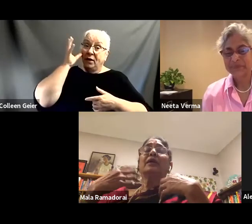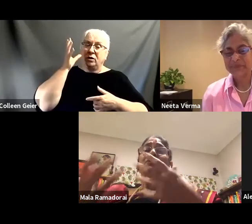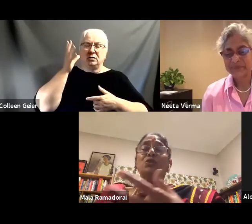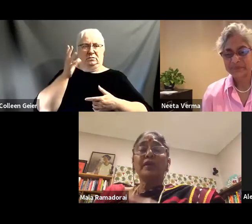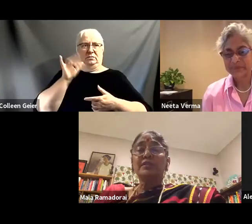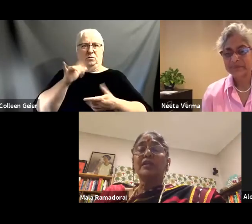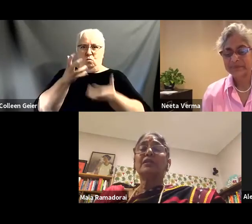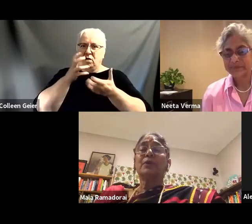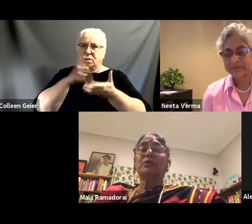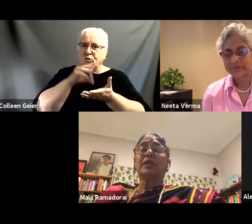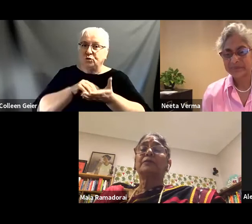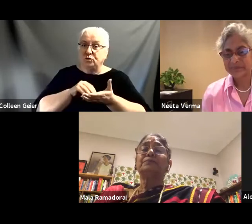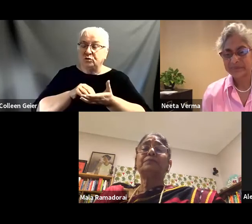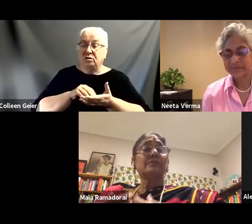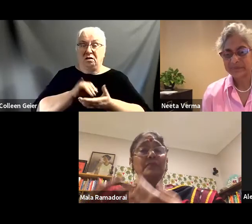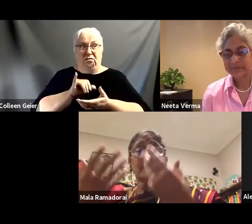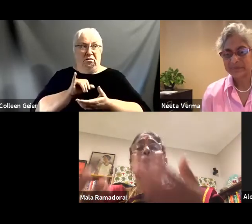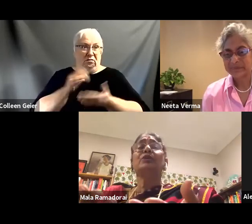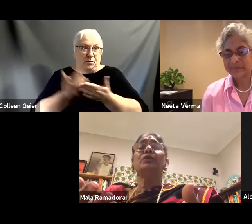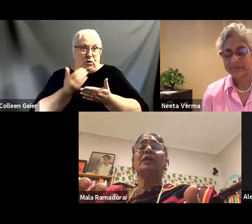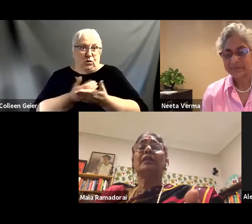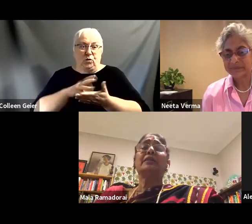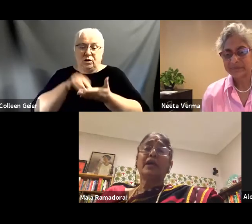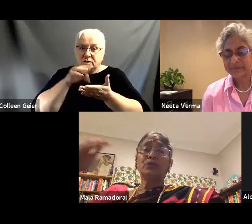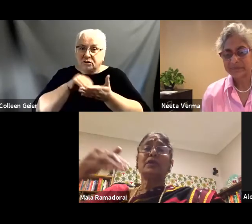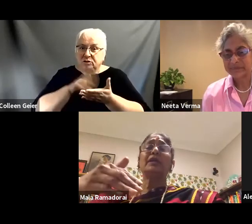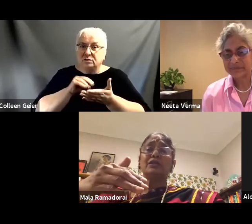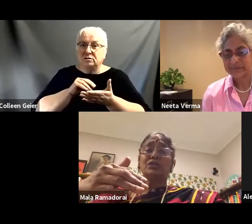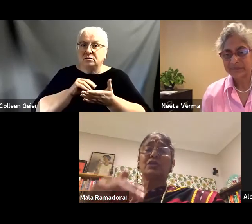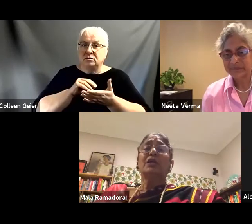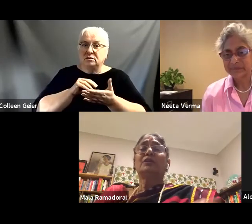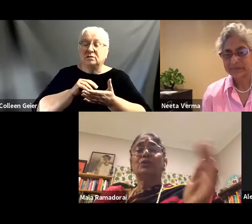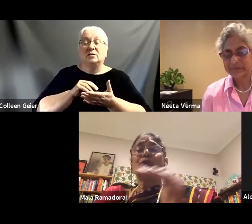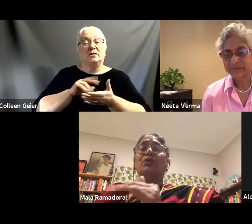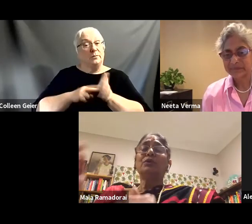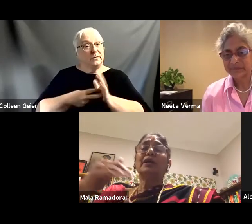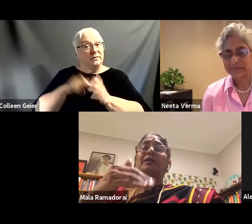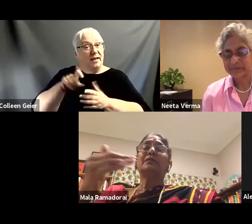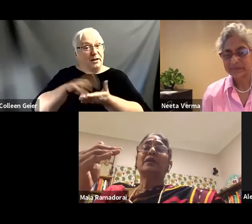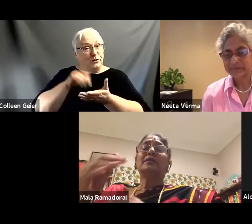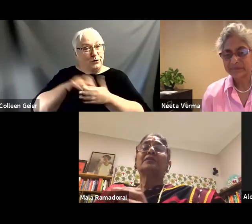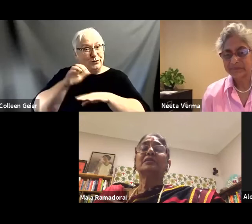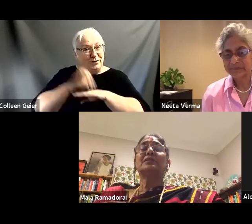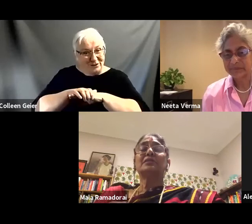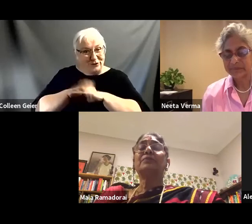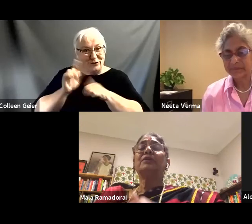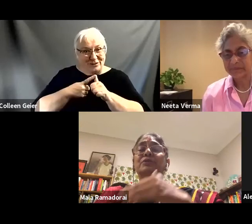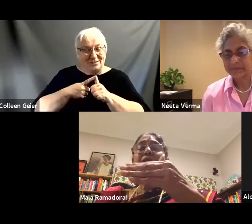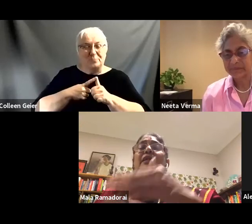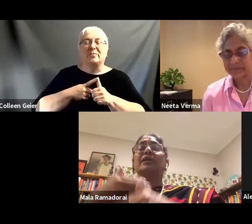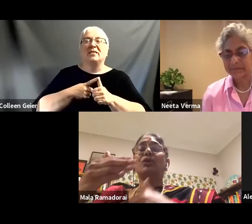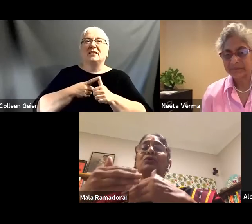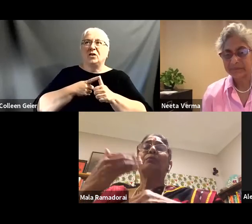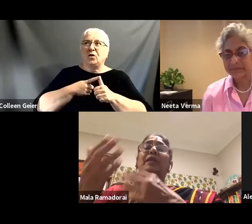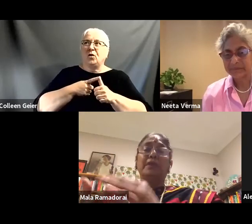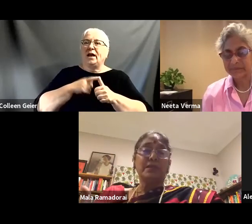were so excited about that. And to learn that, they had to learn English. So, this is something which